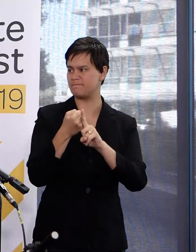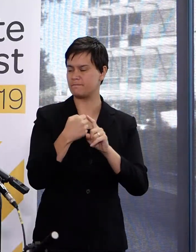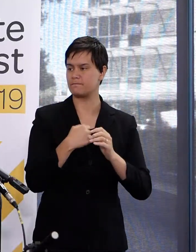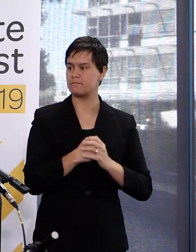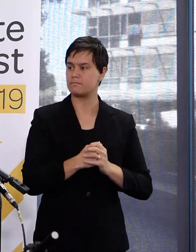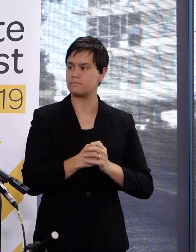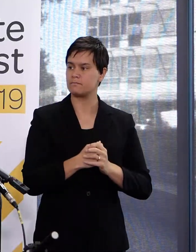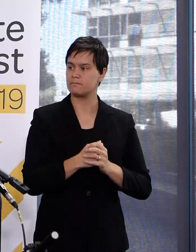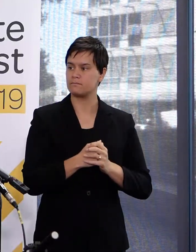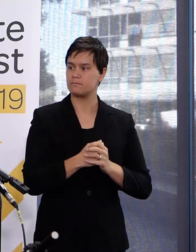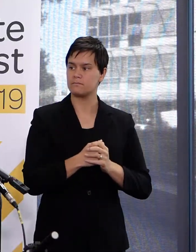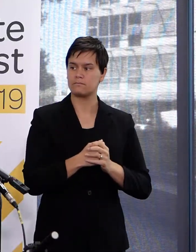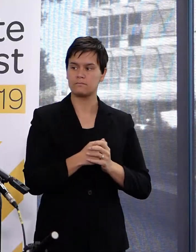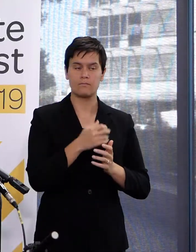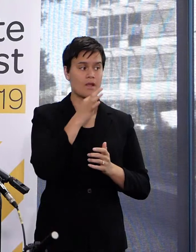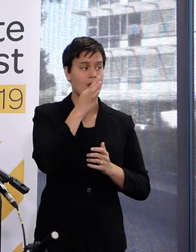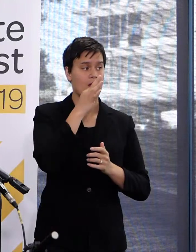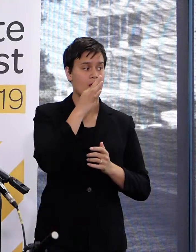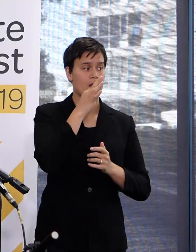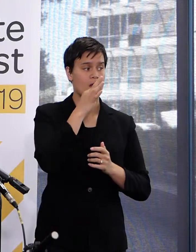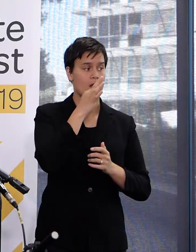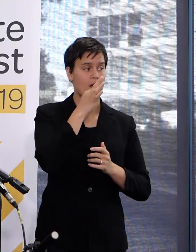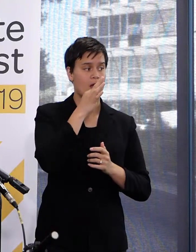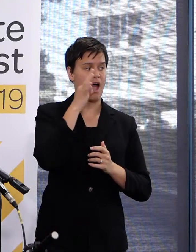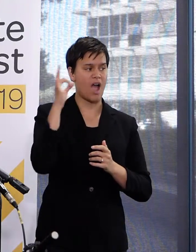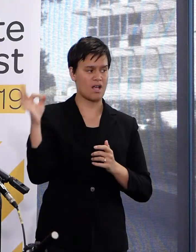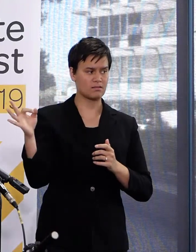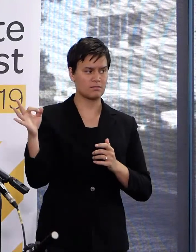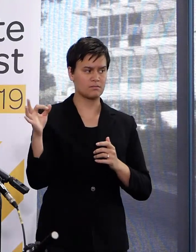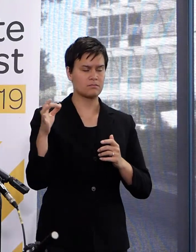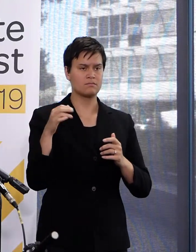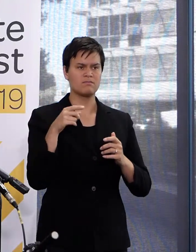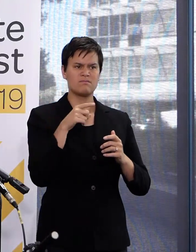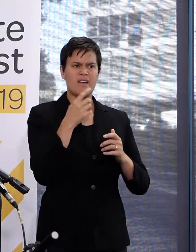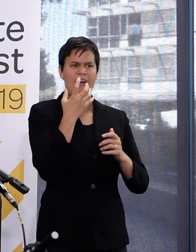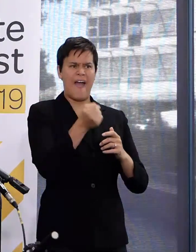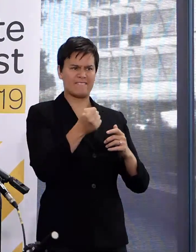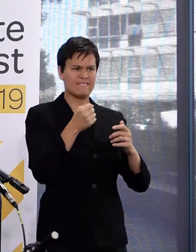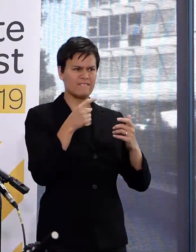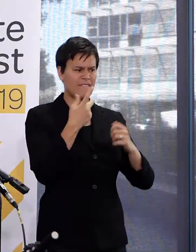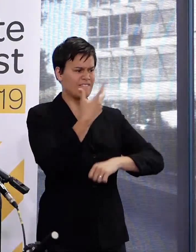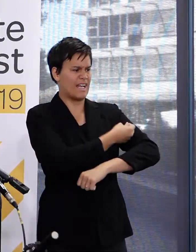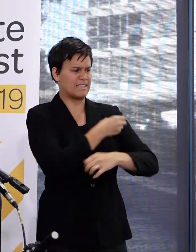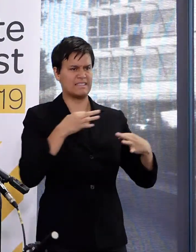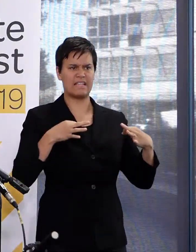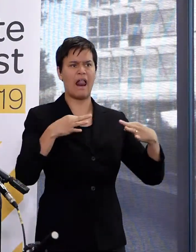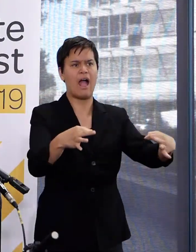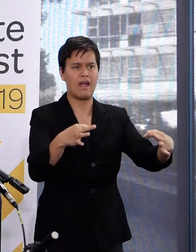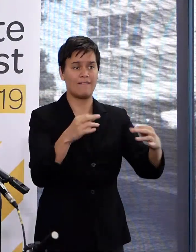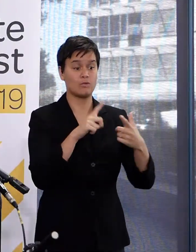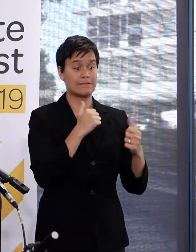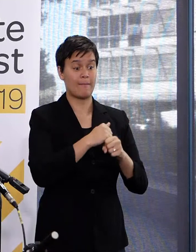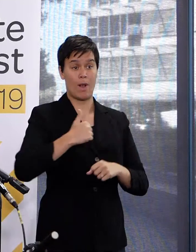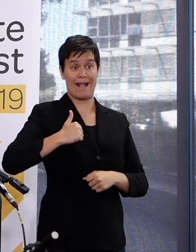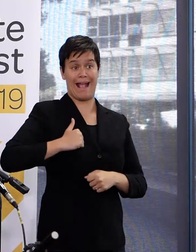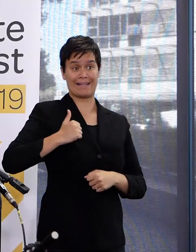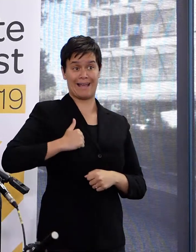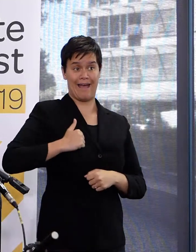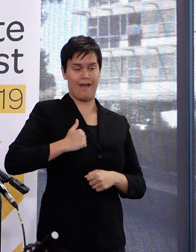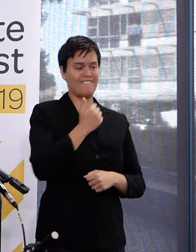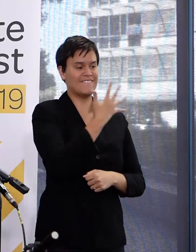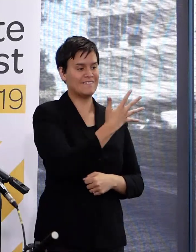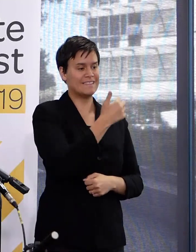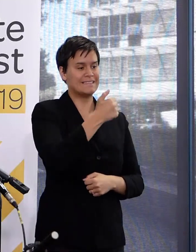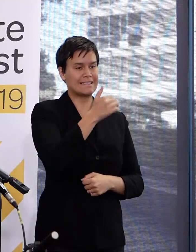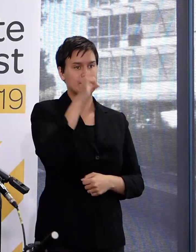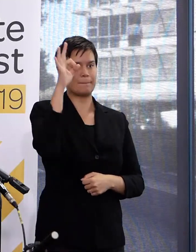cut deliveries across Europe pretty deeply. In Canada, they just cut their deliveries by 56% for this coming month. Have they assured